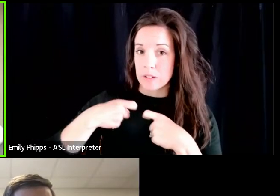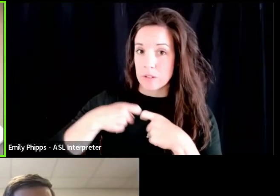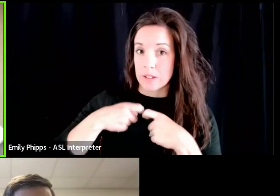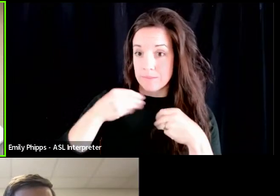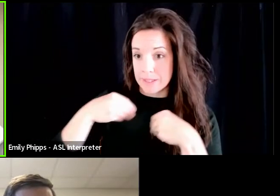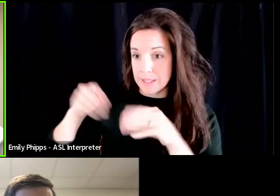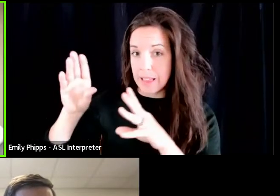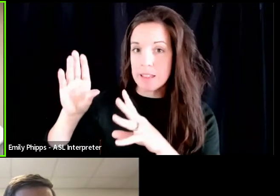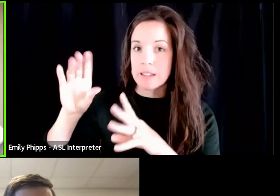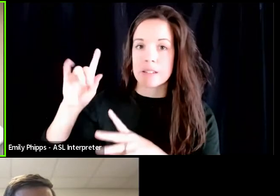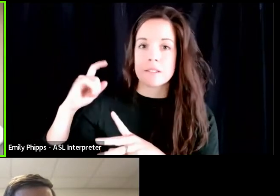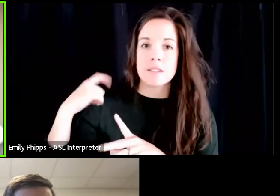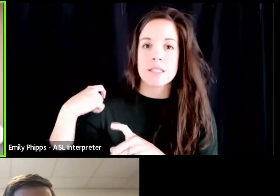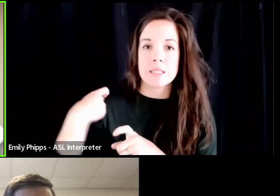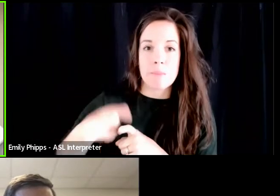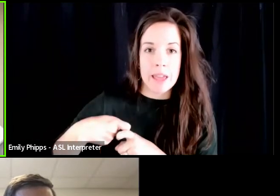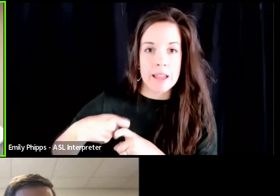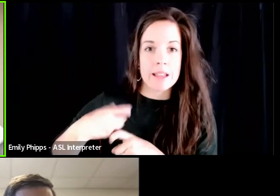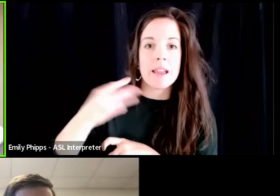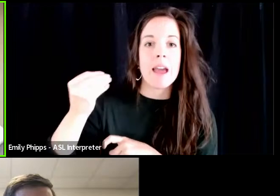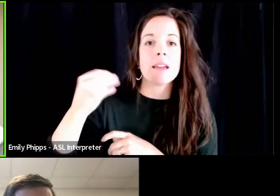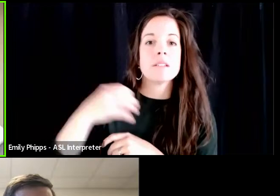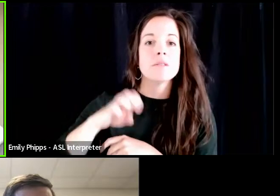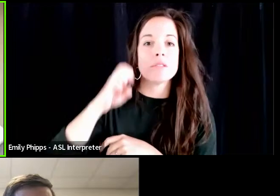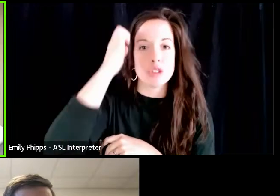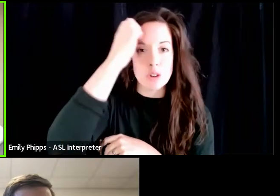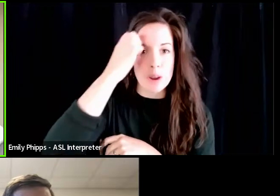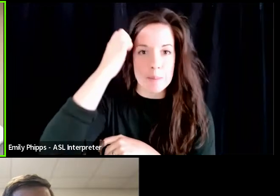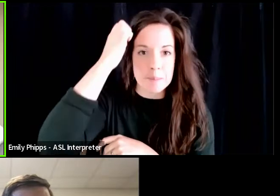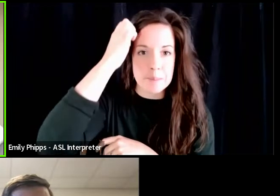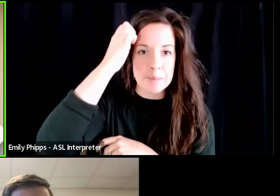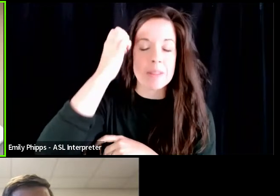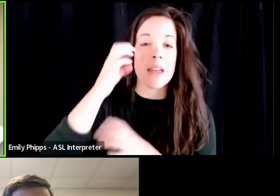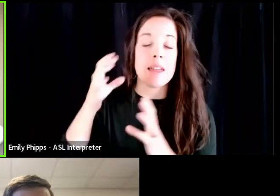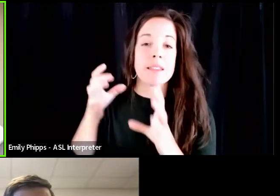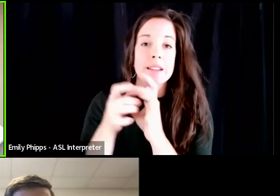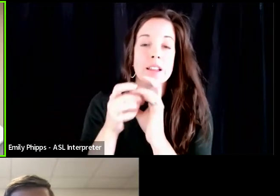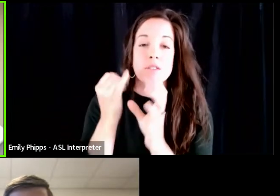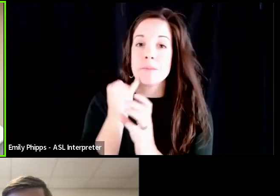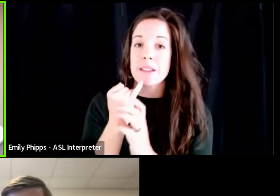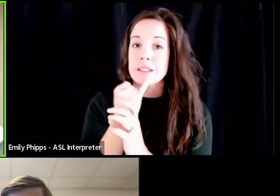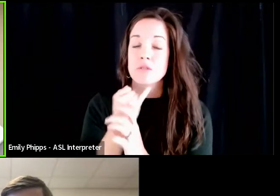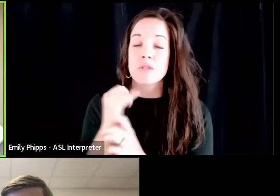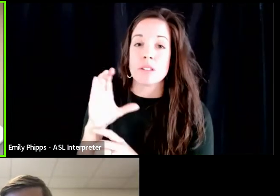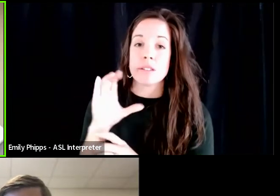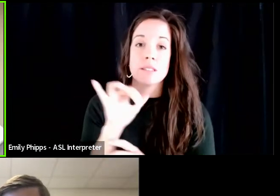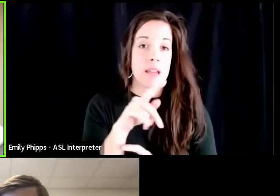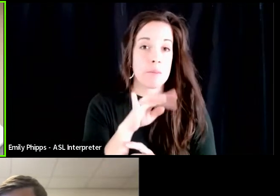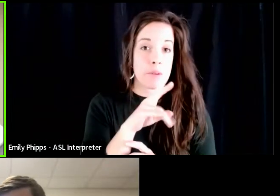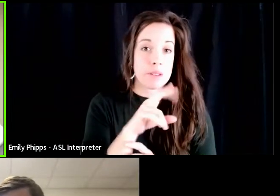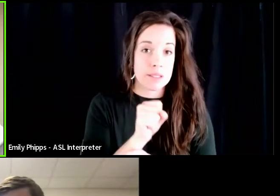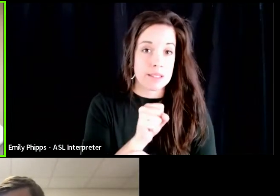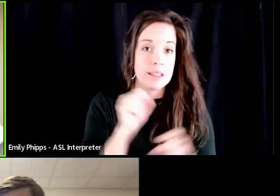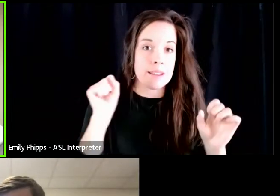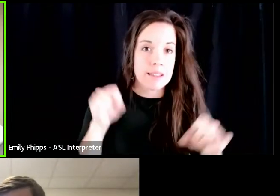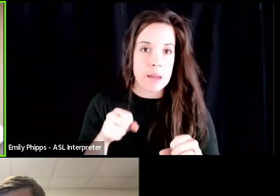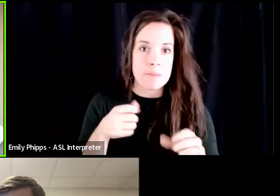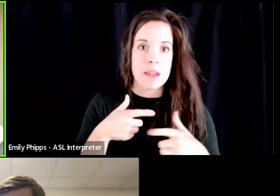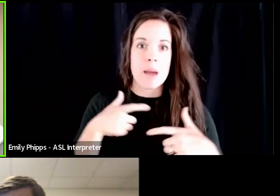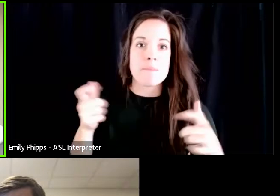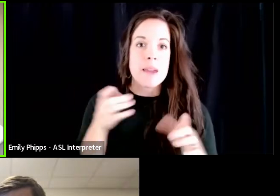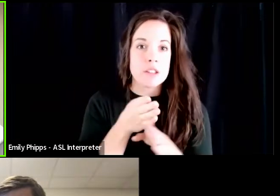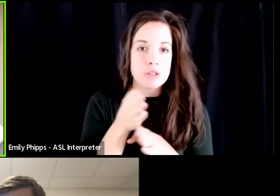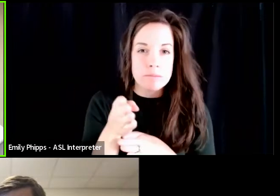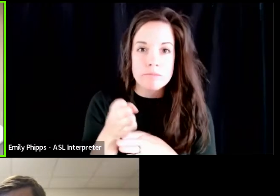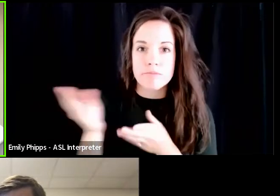Spain and then onto Europe, then the connection from Israel to Cyprus can be a major supply